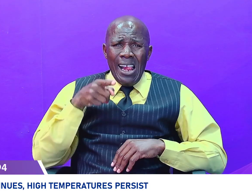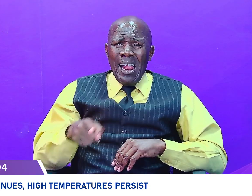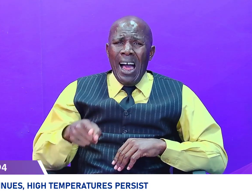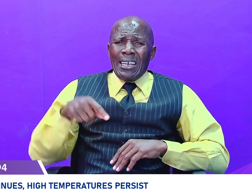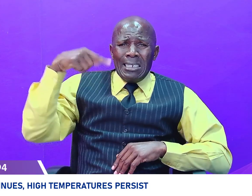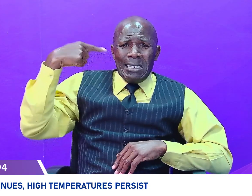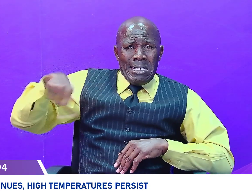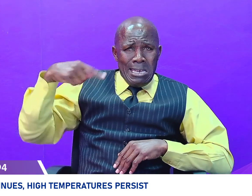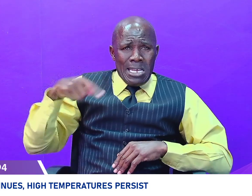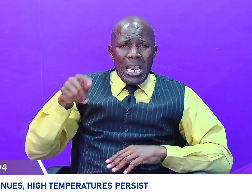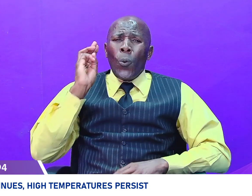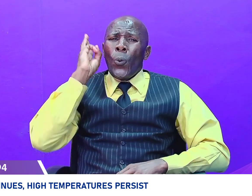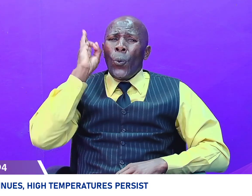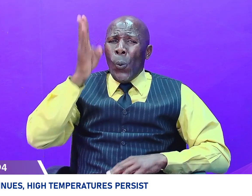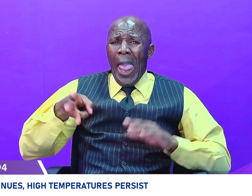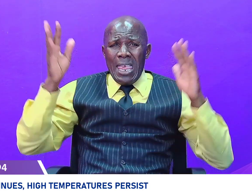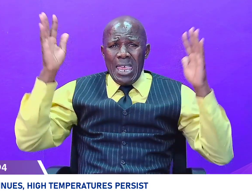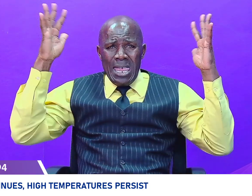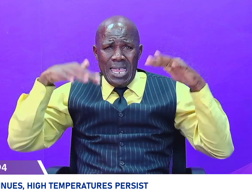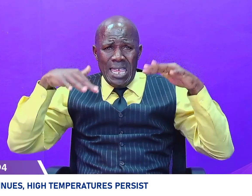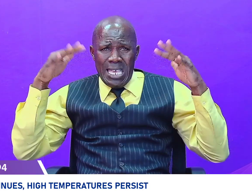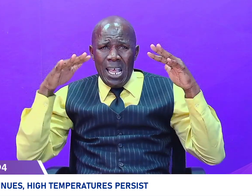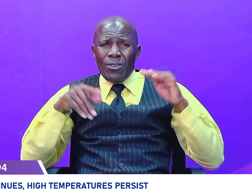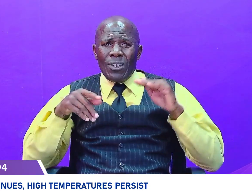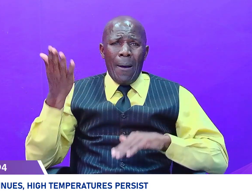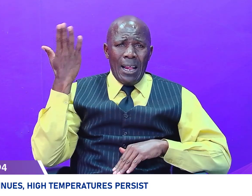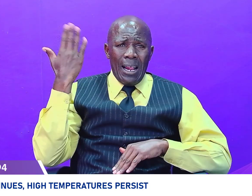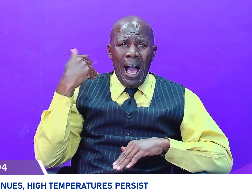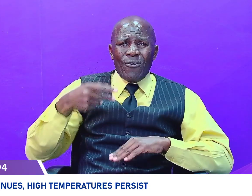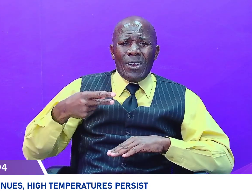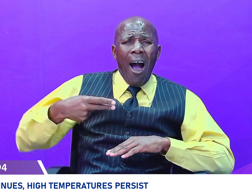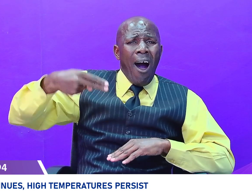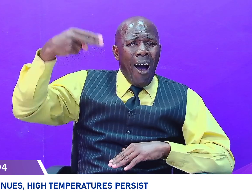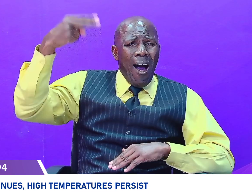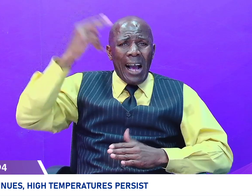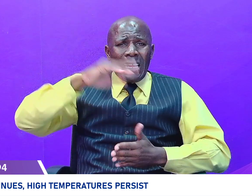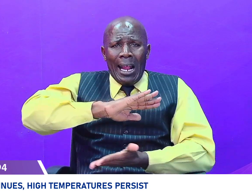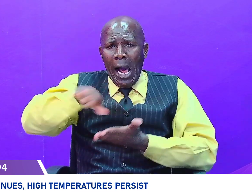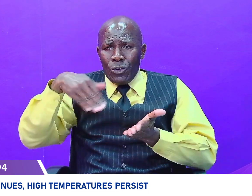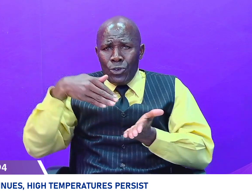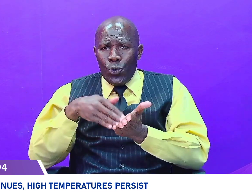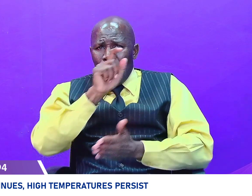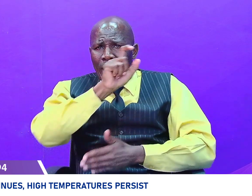will remain high in certain regions, specifically parts of the coast,